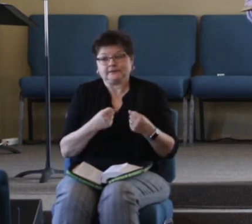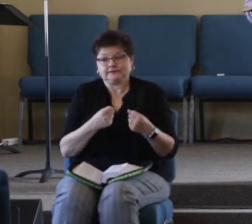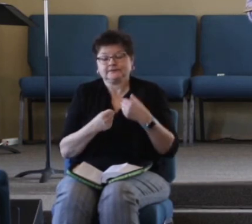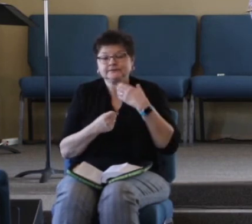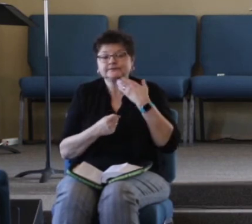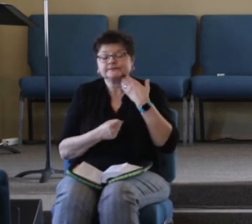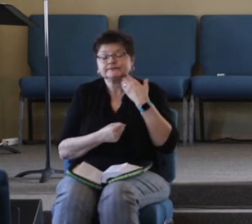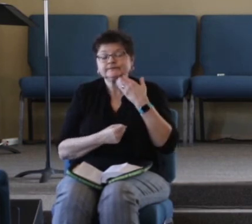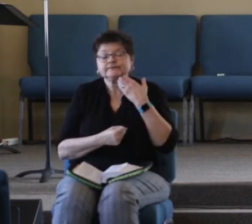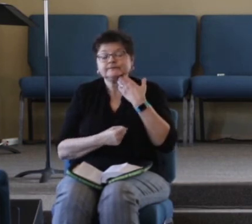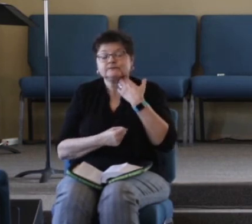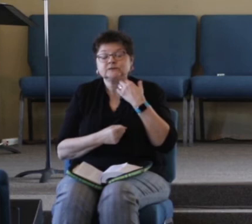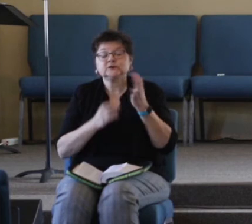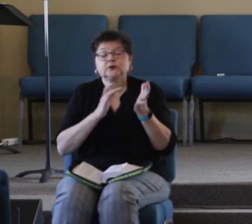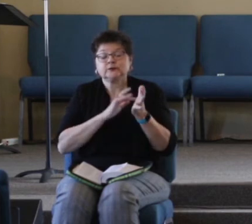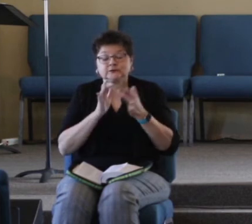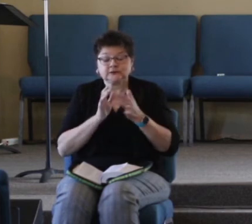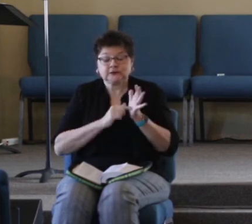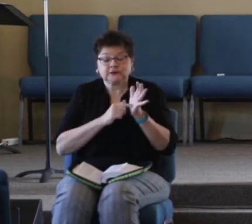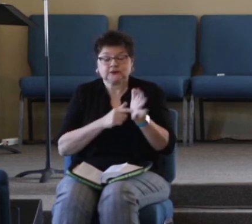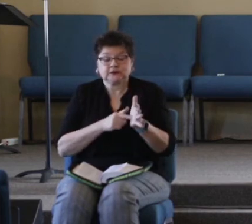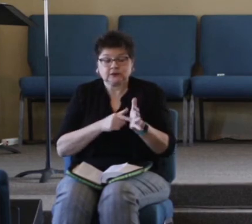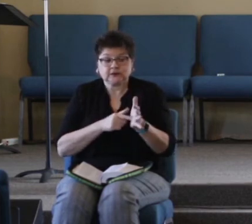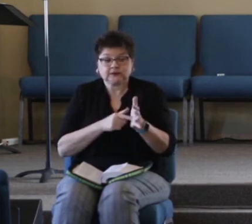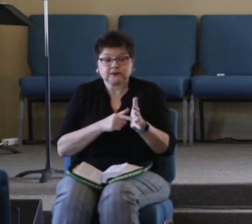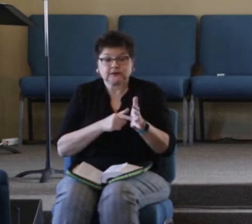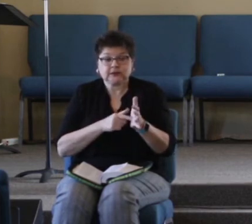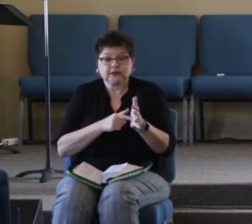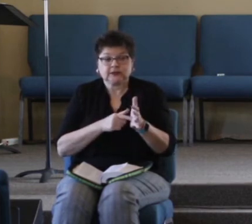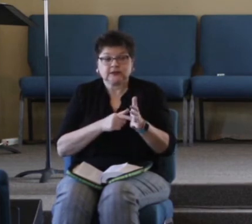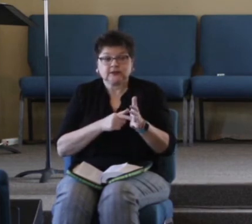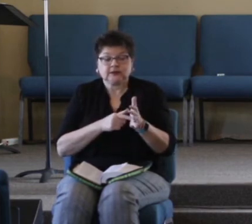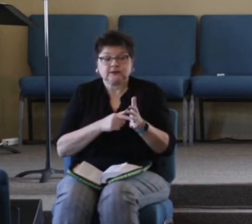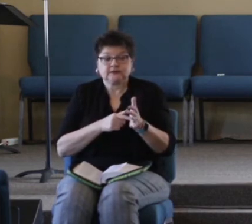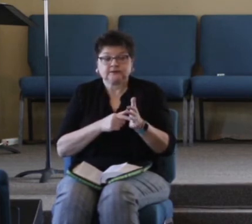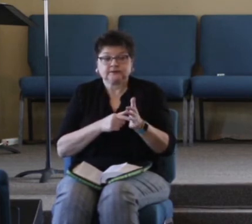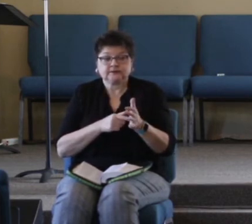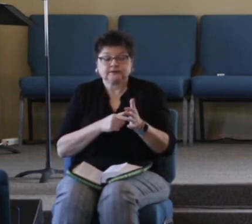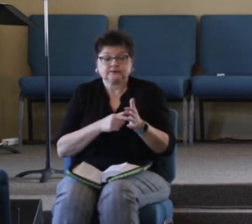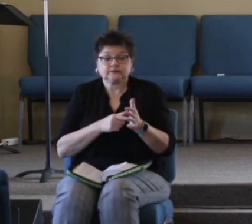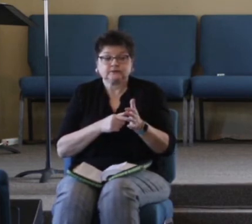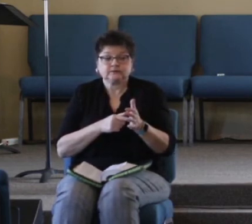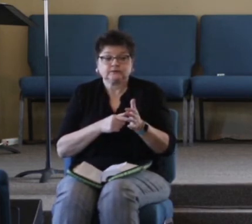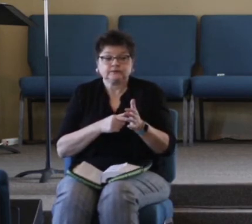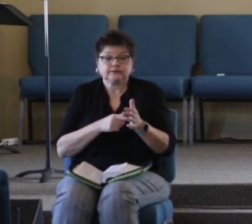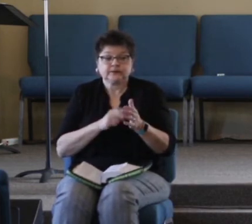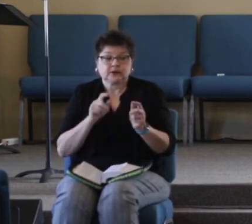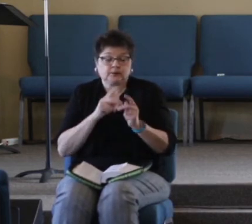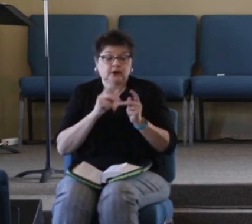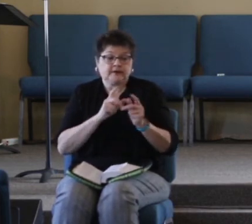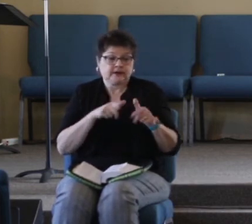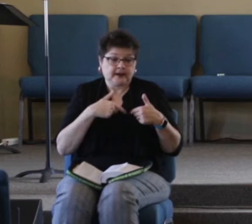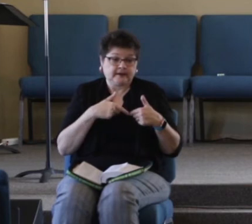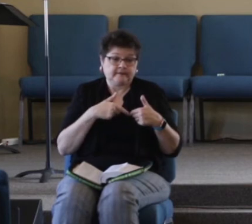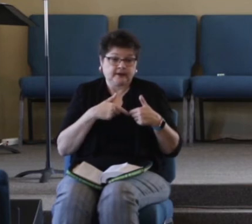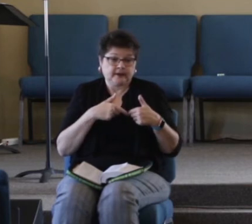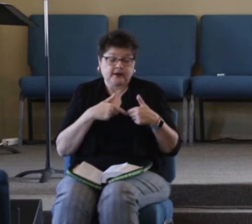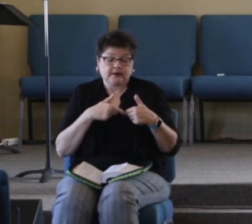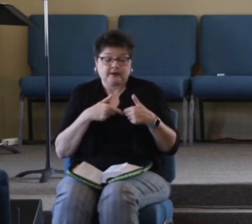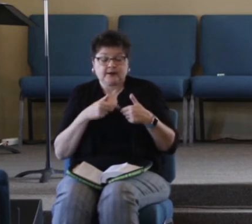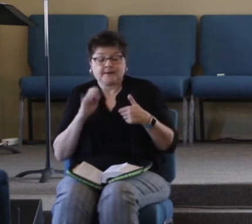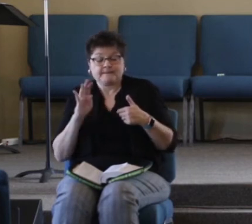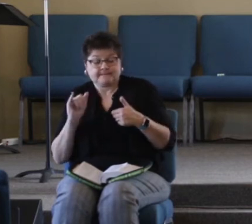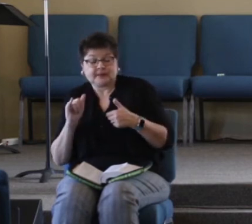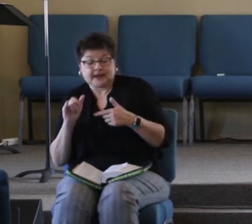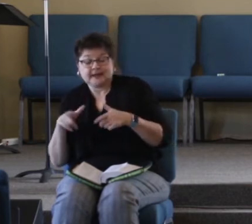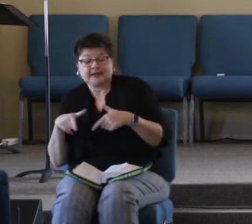showed us and demonstrated life by living the perfect sinless life. But that cost